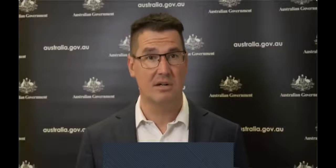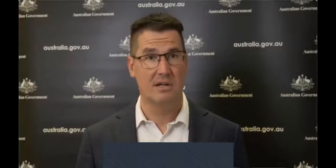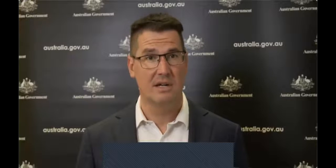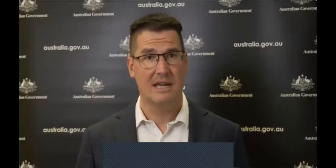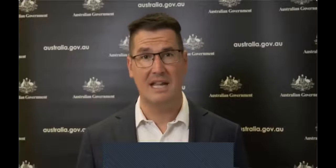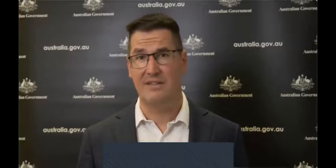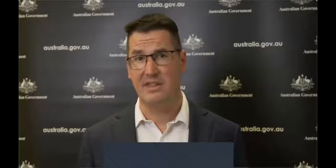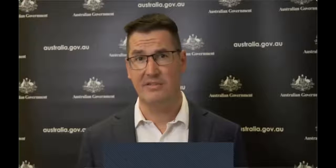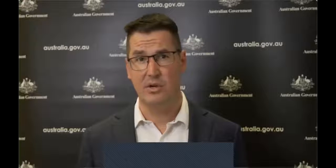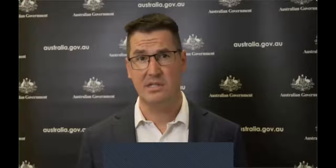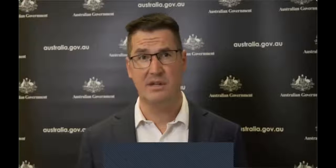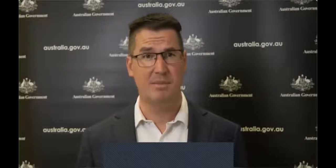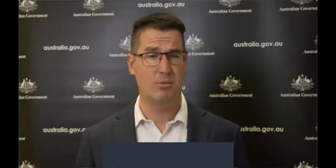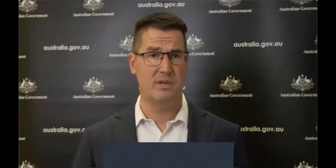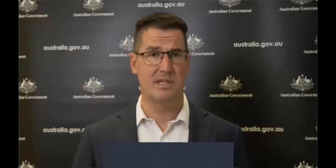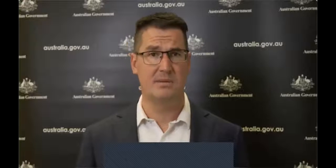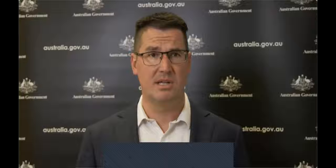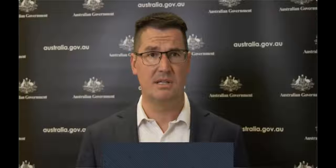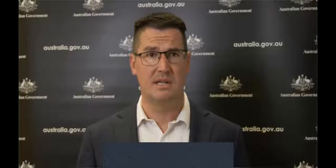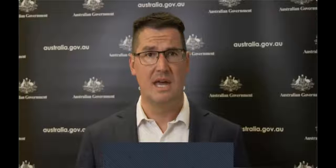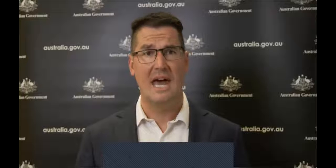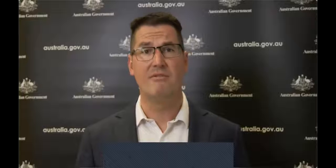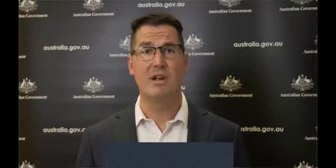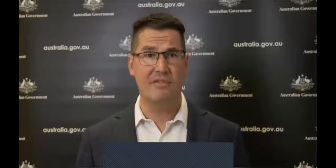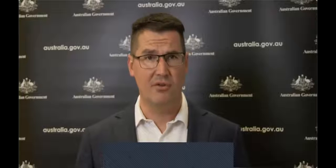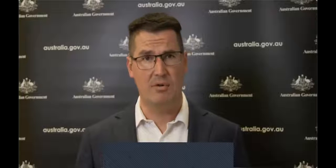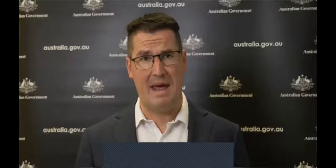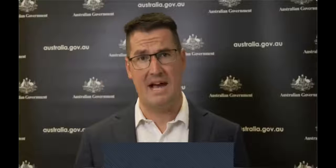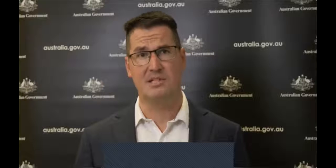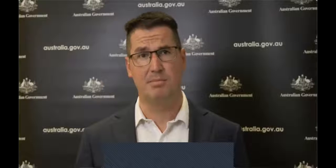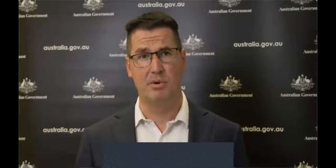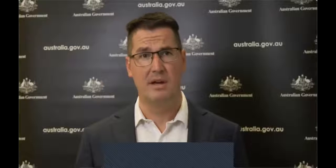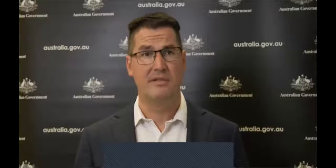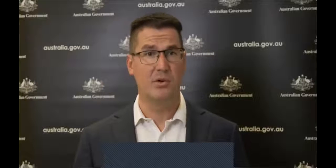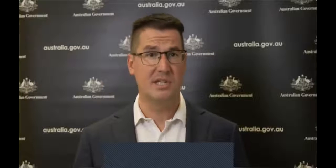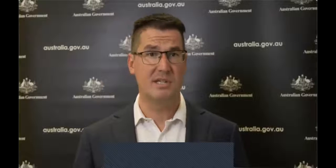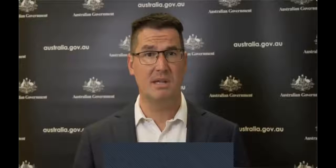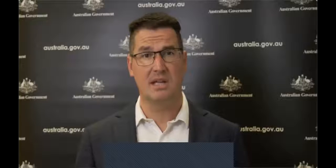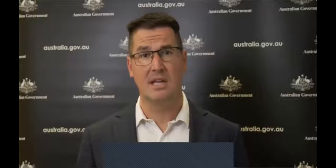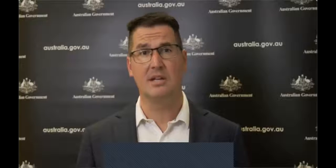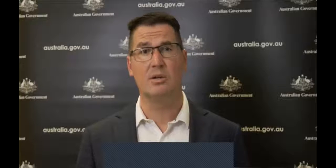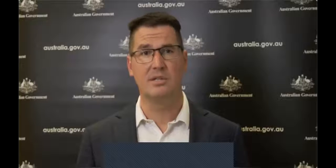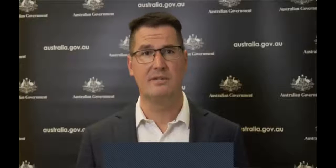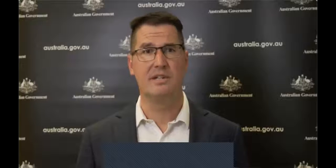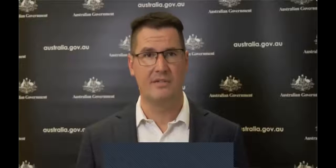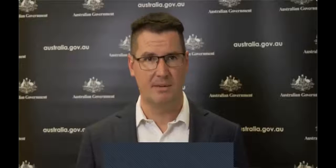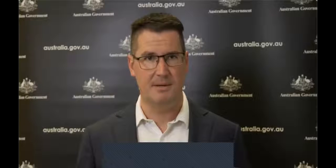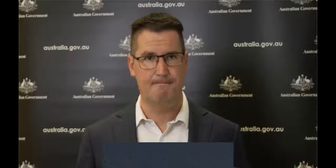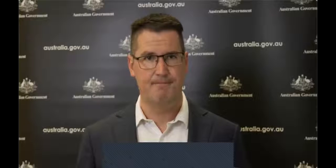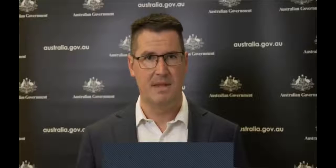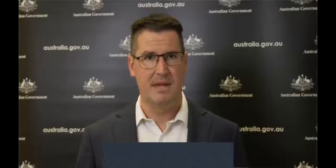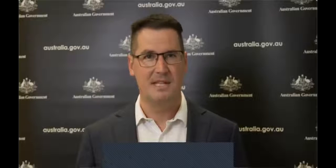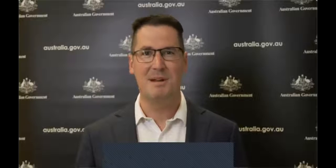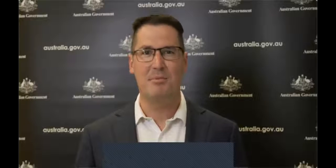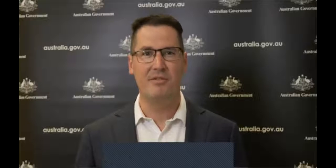take stock, elevate the voice of people with disabilities, and reaffirm our support for disability inclusive